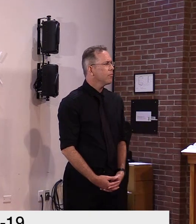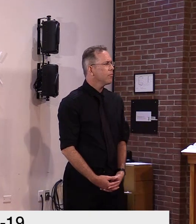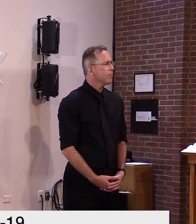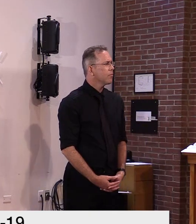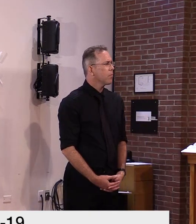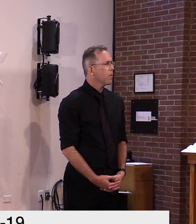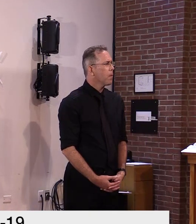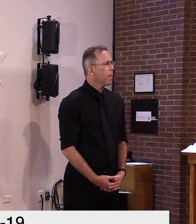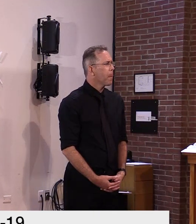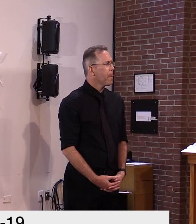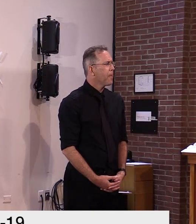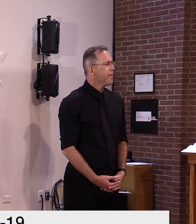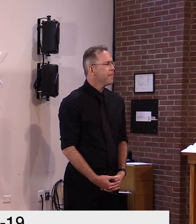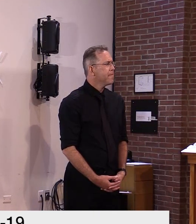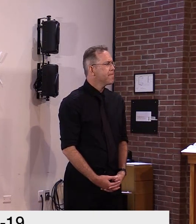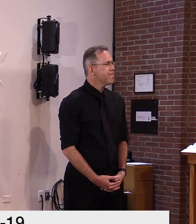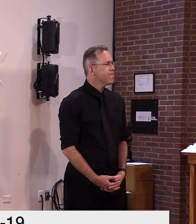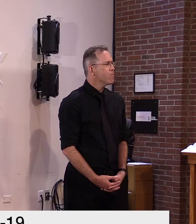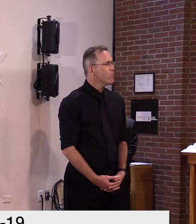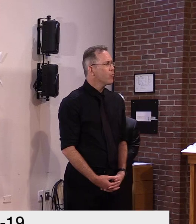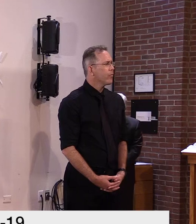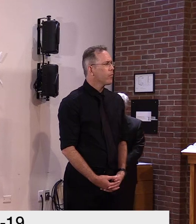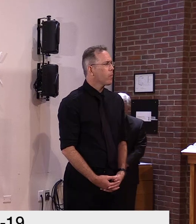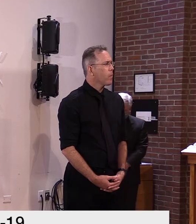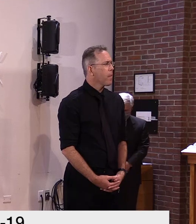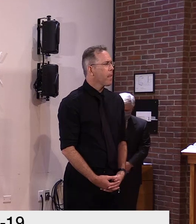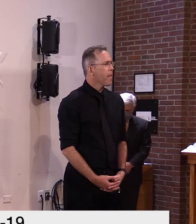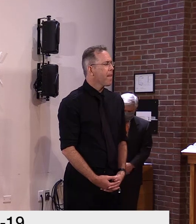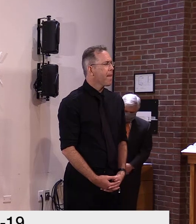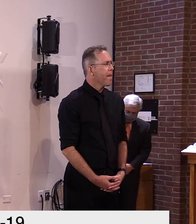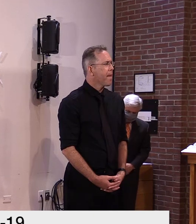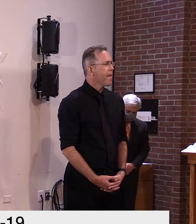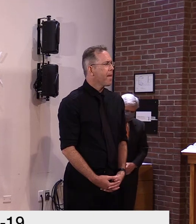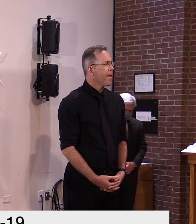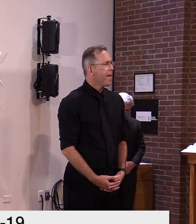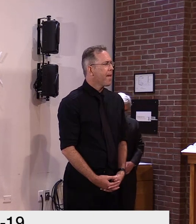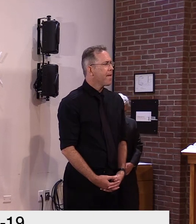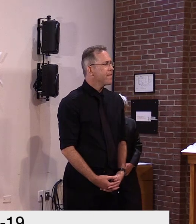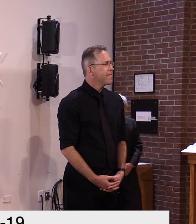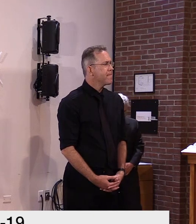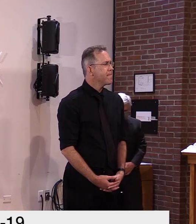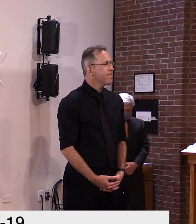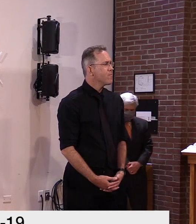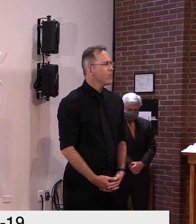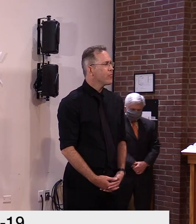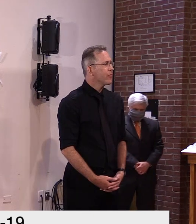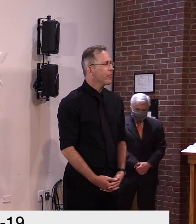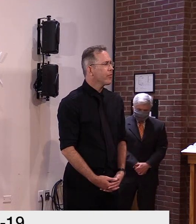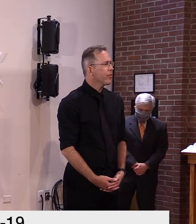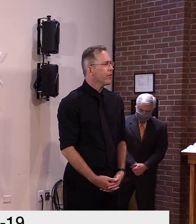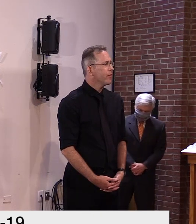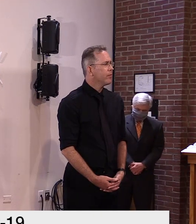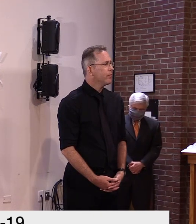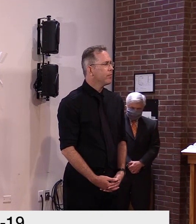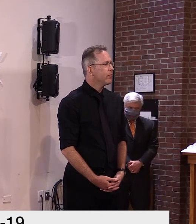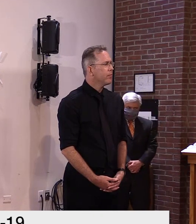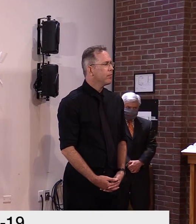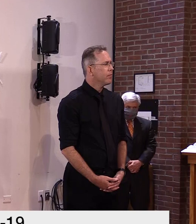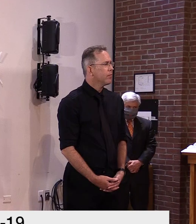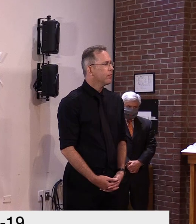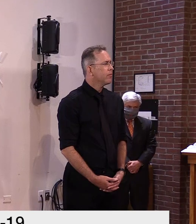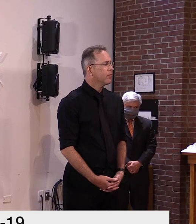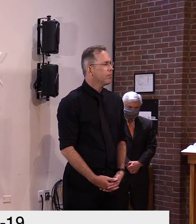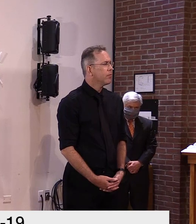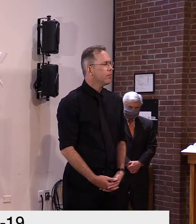family when counties turn yellow? And in instances when this has happened in the past, do you